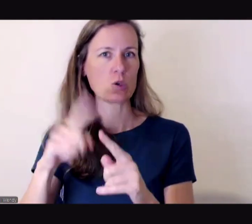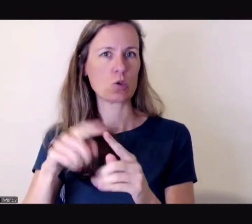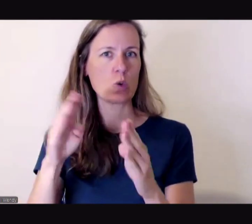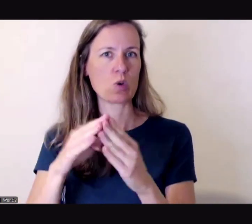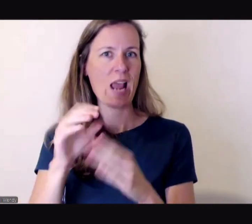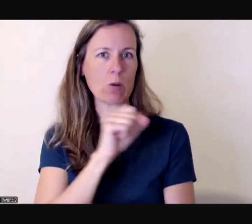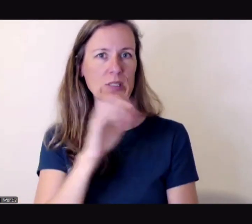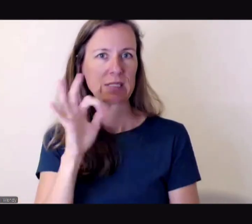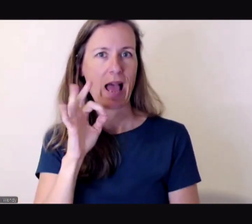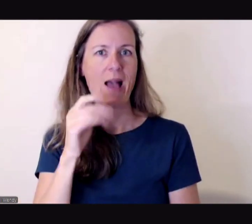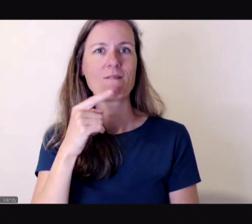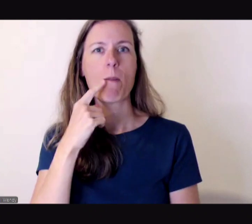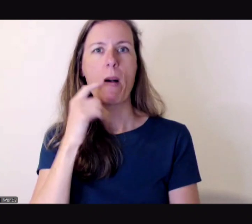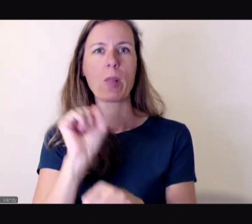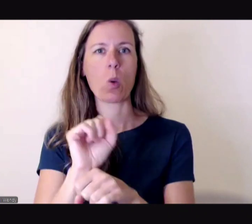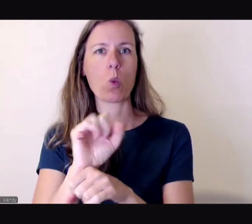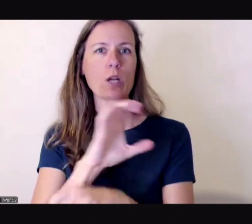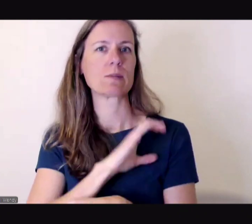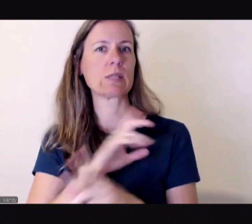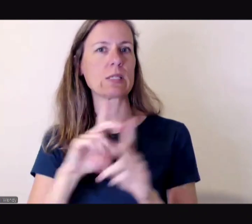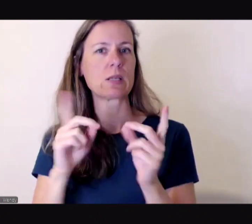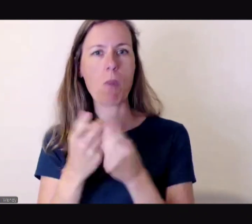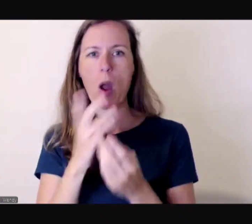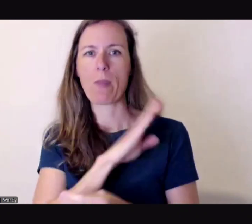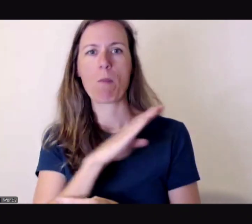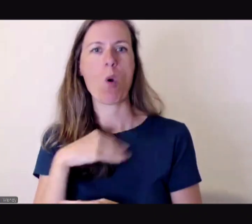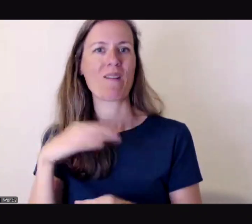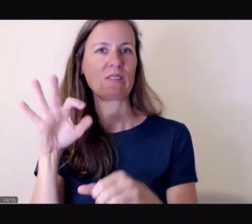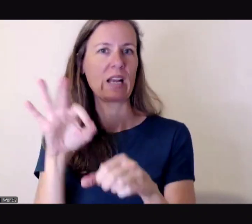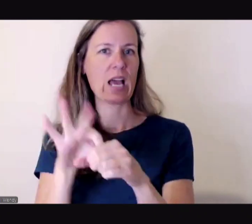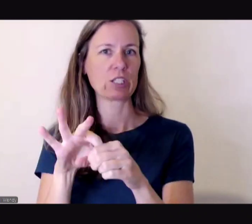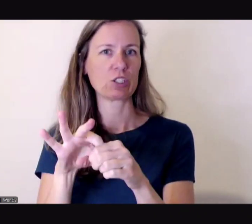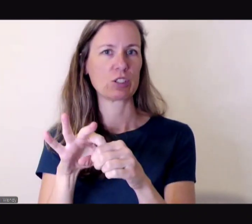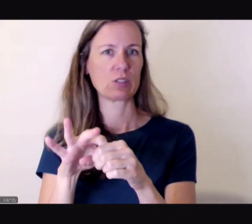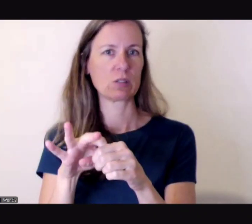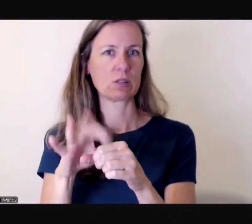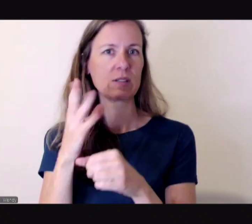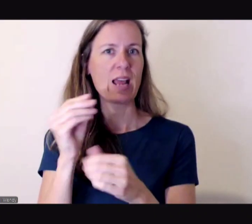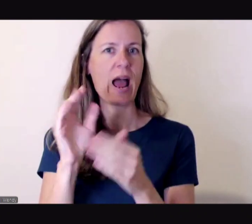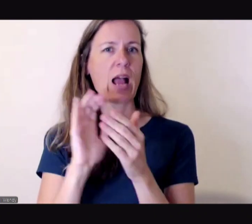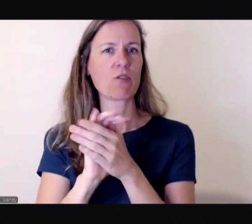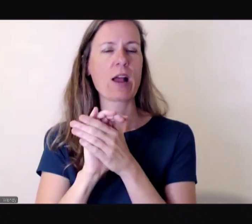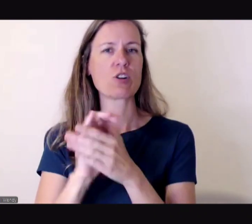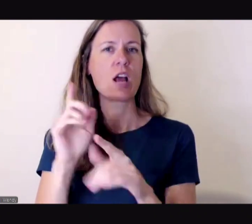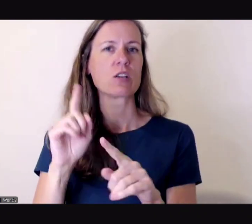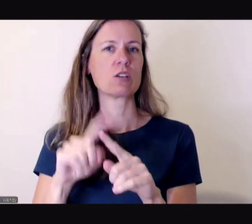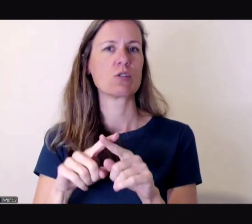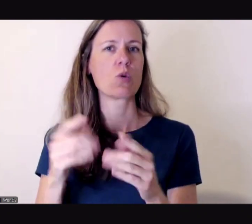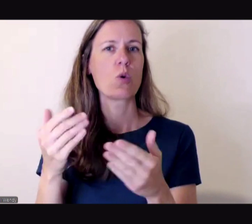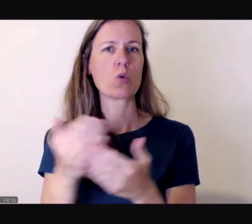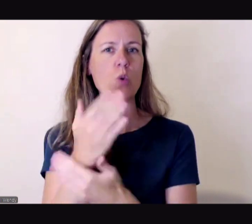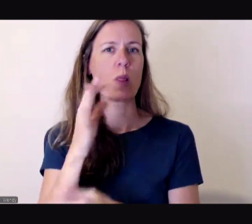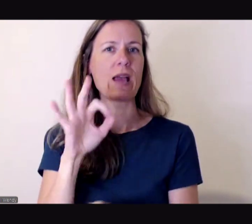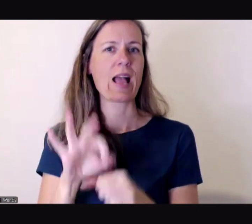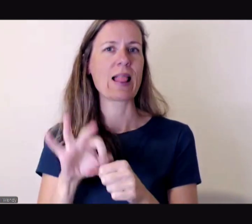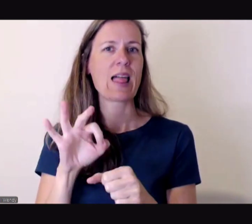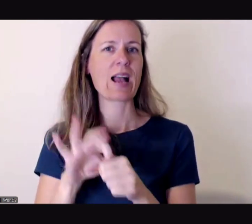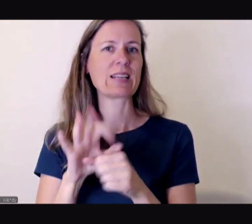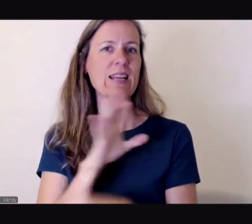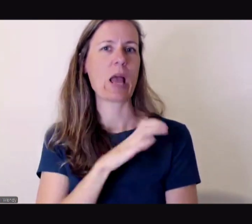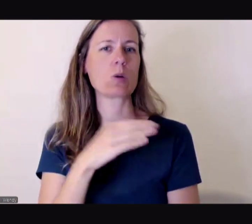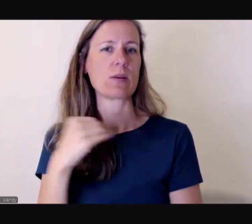works, police department, board of elections, and want to say congratulations to the newly elected council members